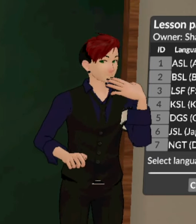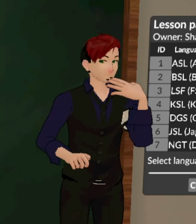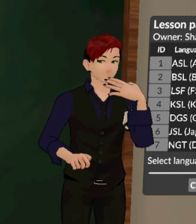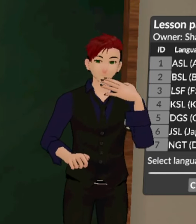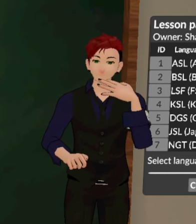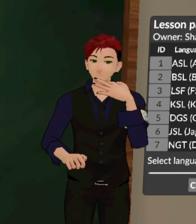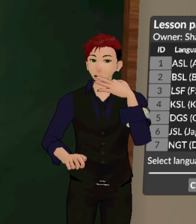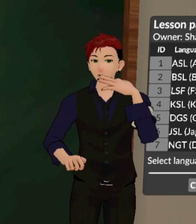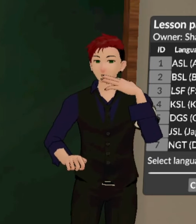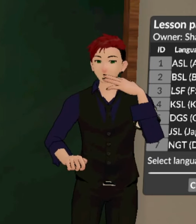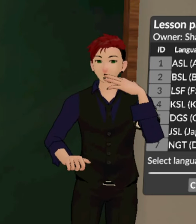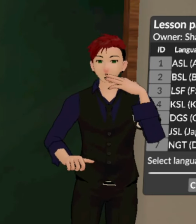Oh, ASL.